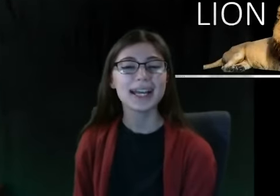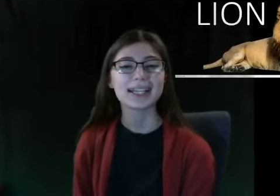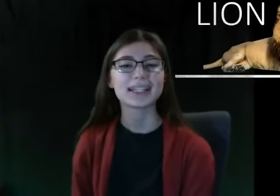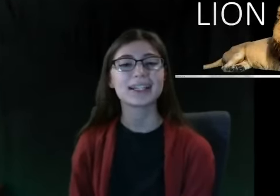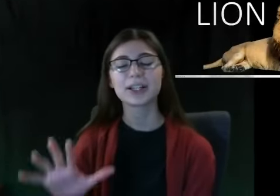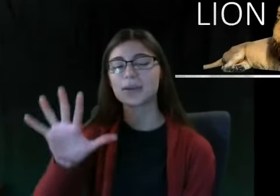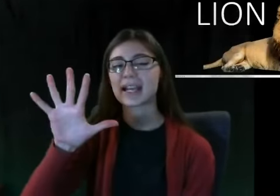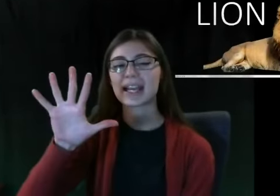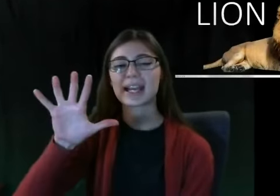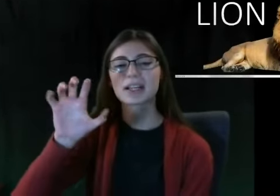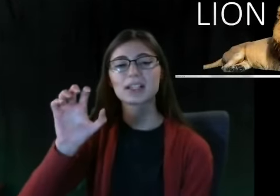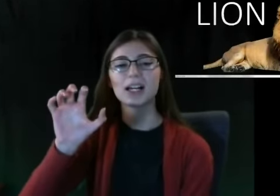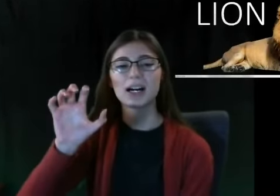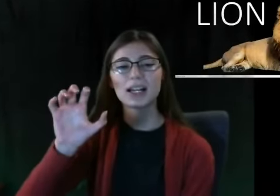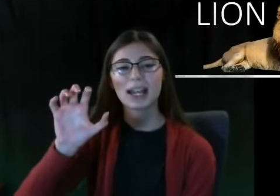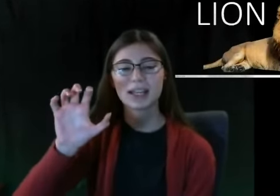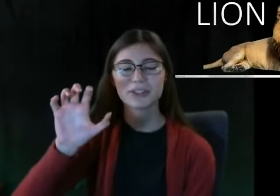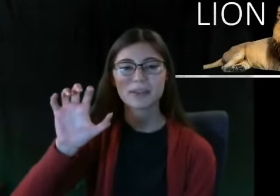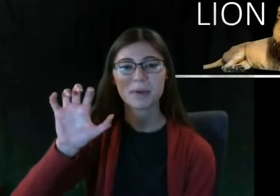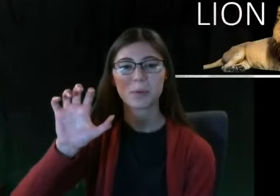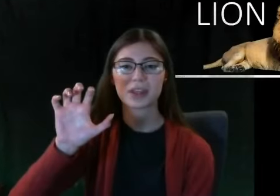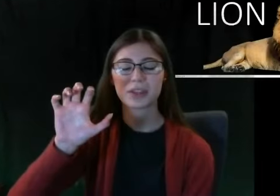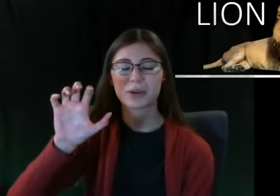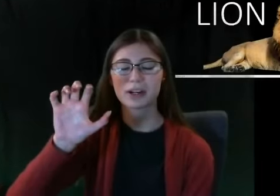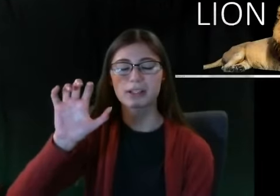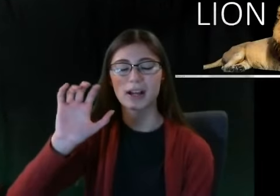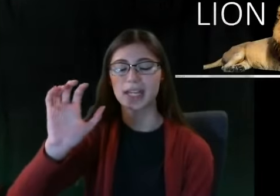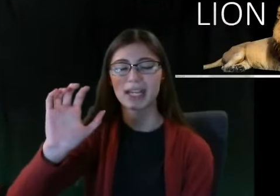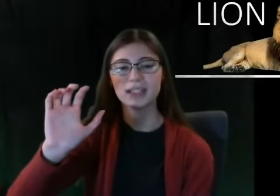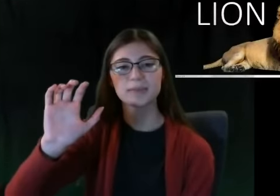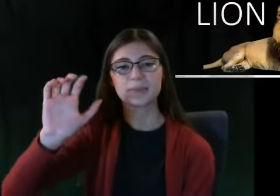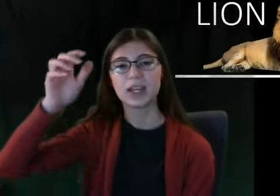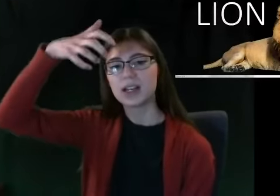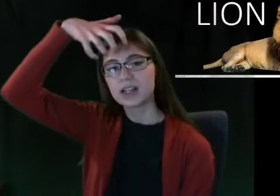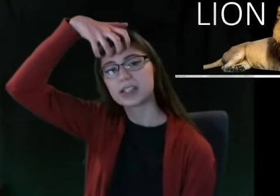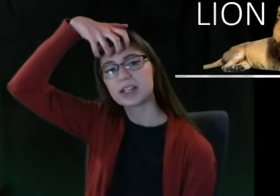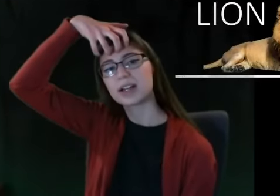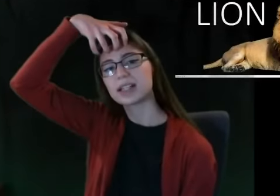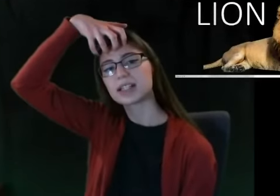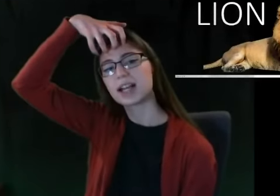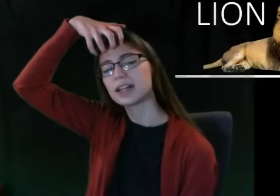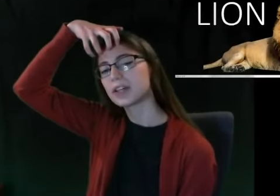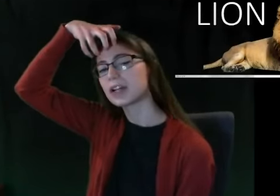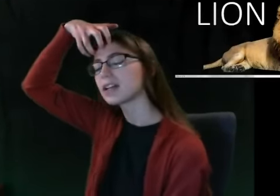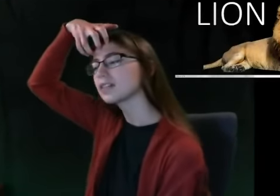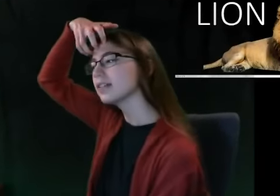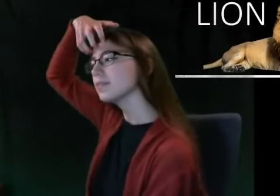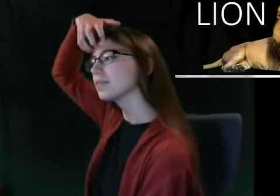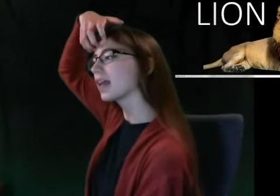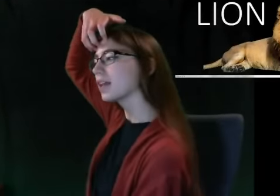Lion. You're going to make a claw hand shape with your dominant hand. Start it kind of at your hairline and move